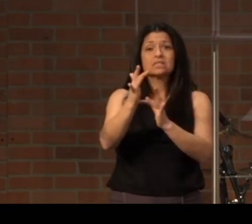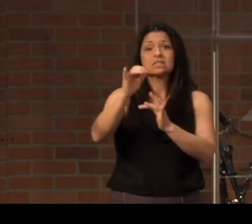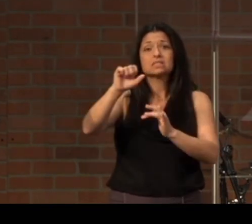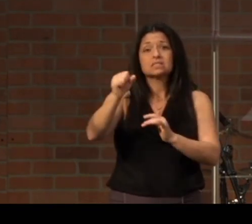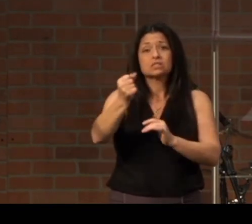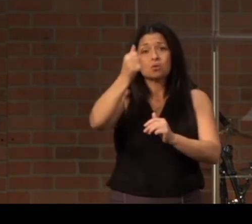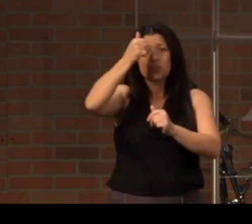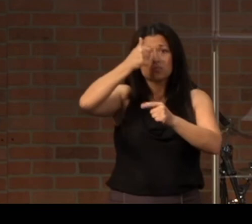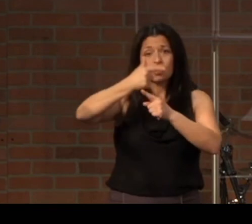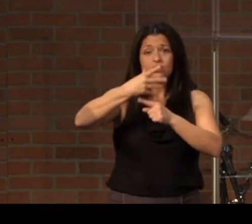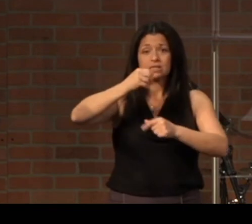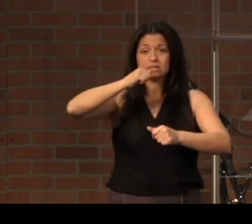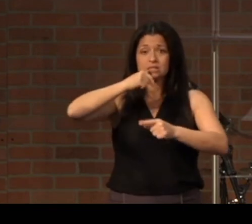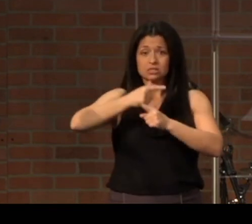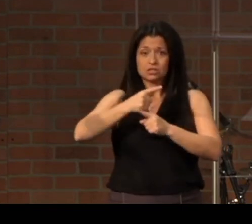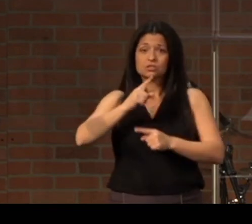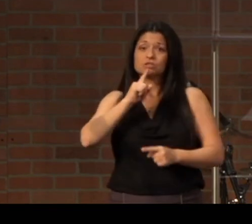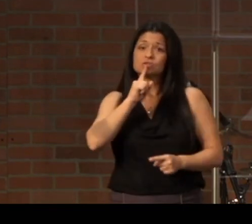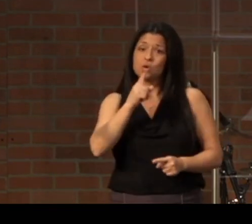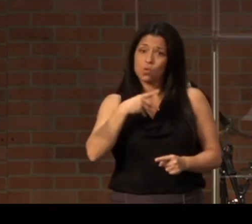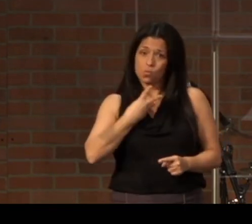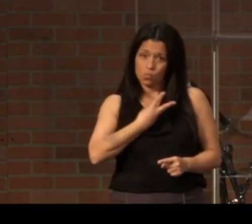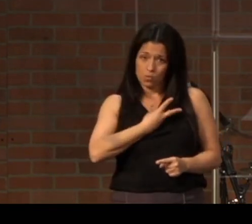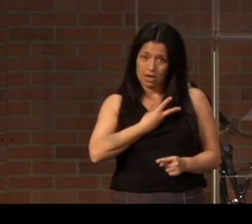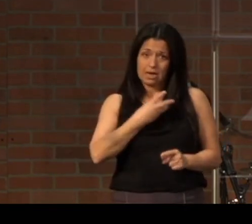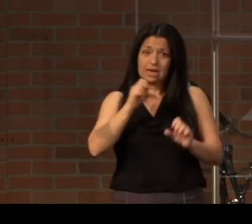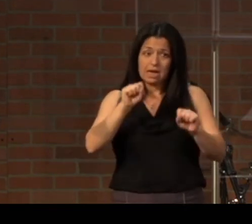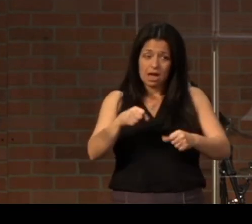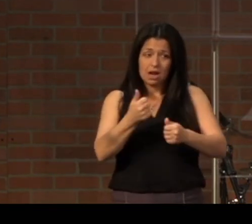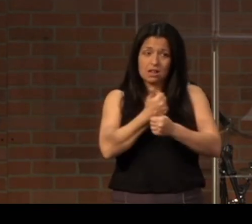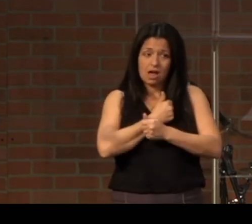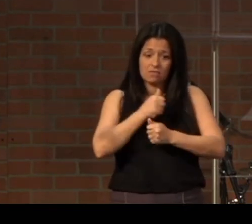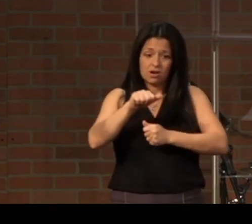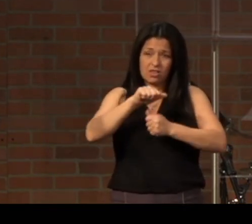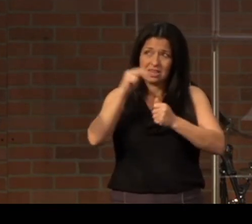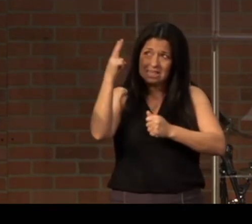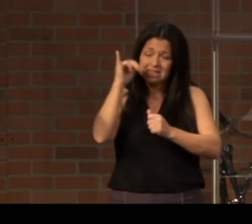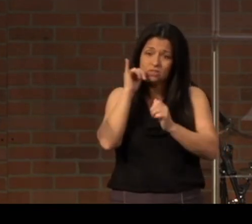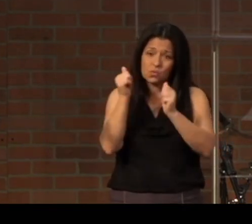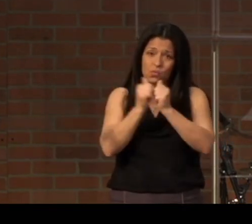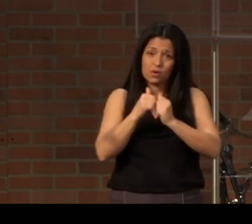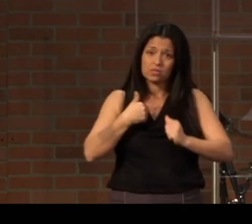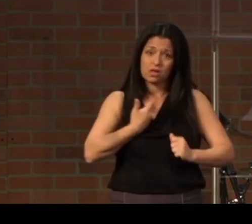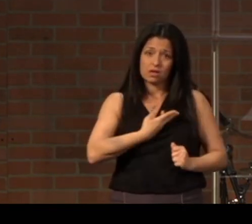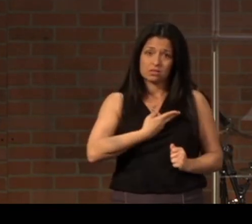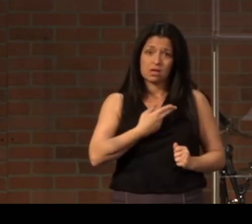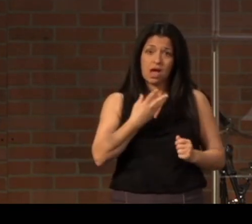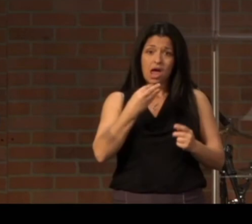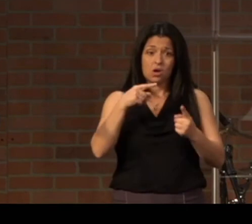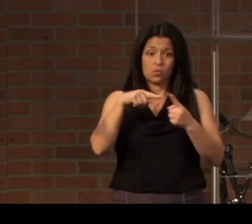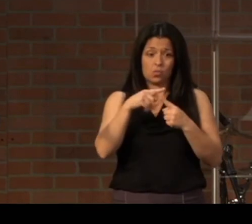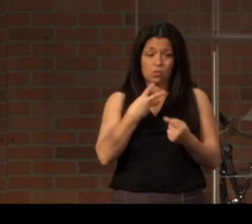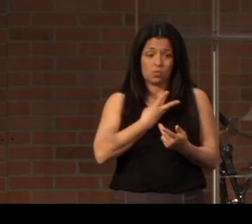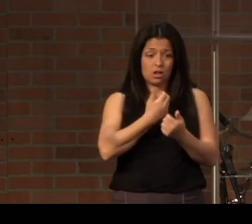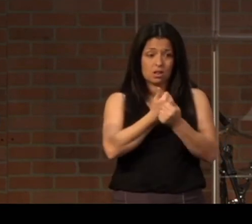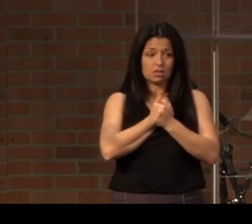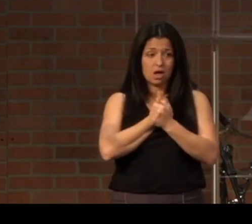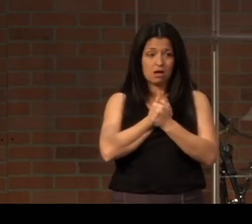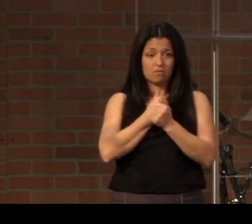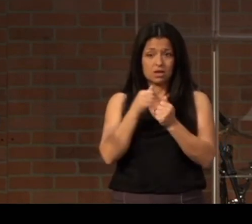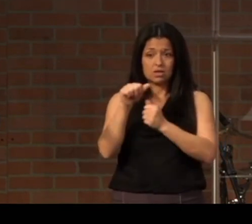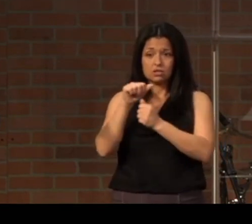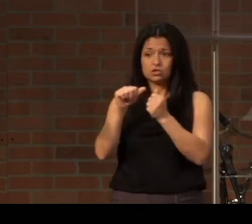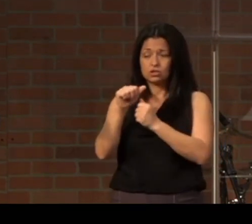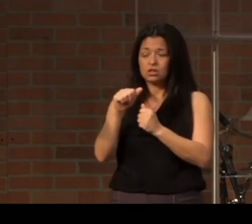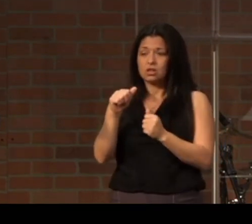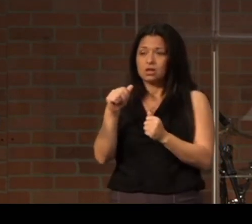we can love one another. And when we do love one another, we make Jesus visible in our community, and people will say, wow, that's